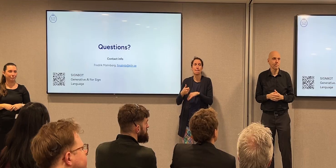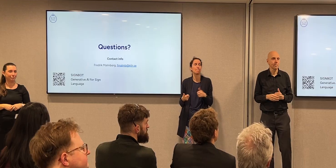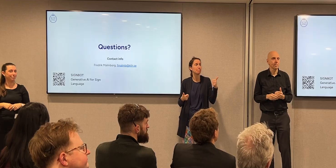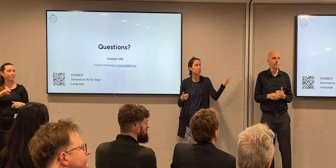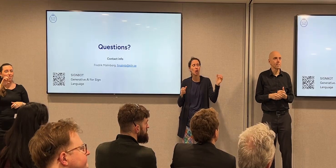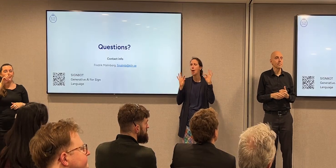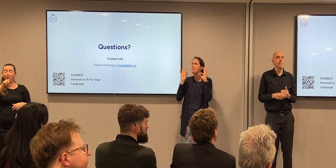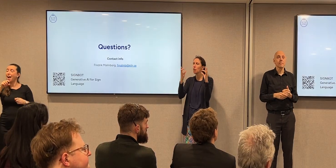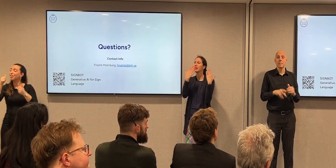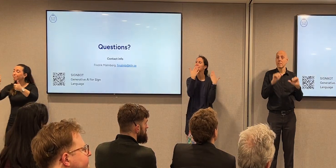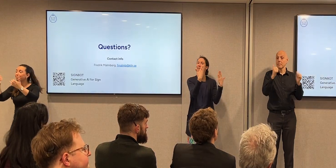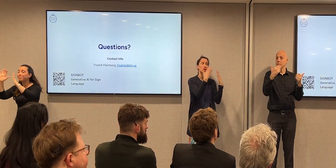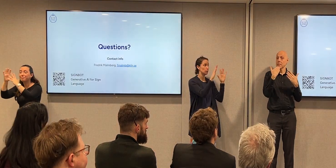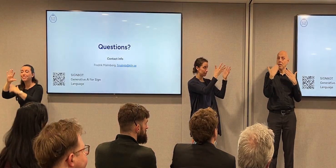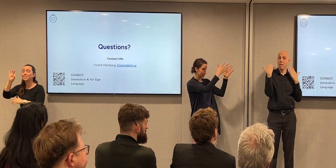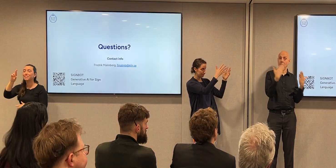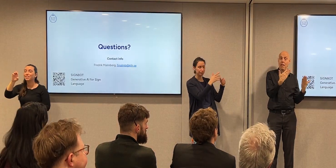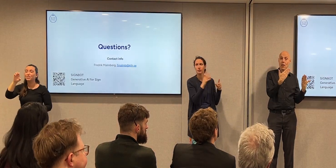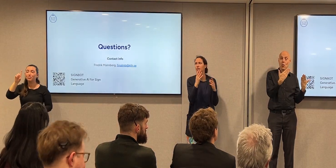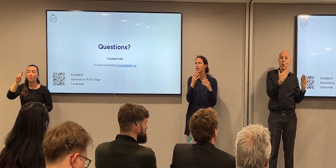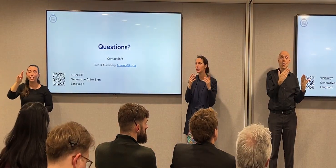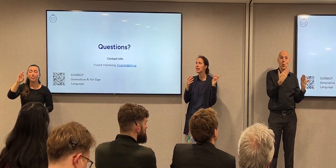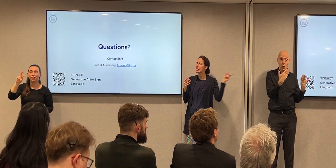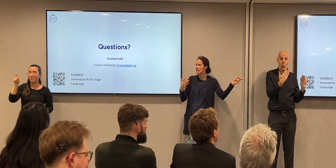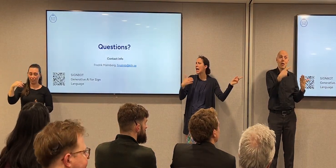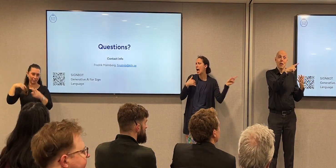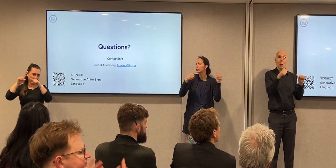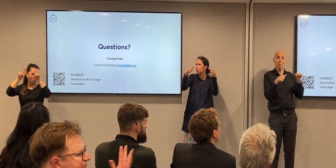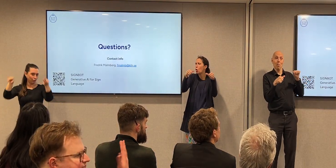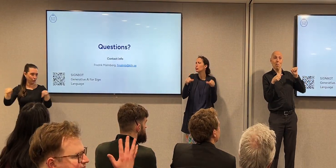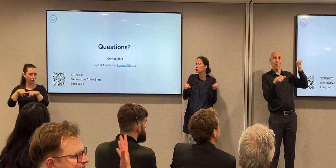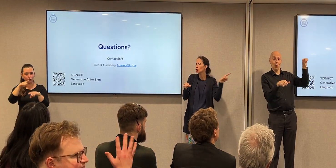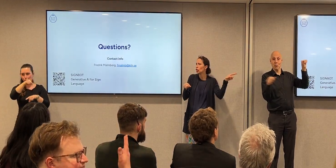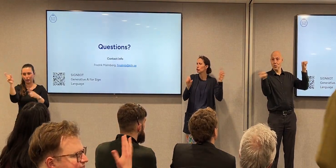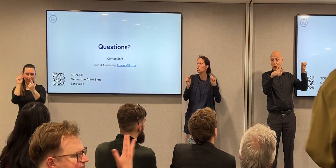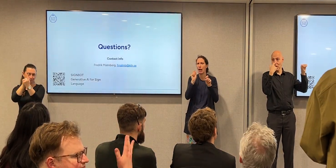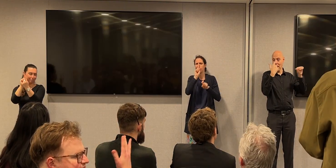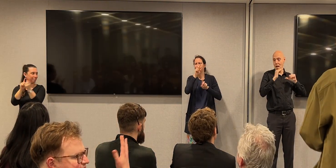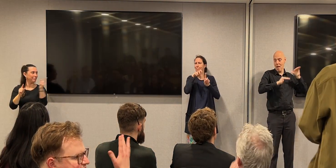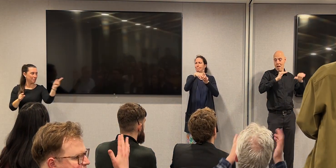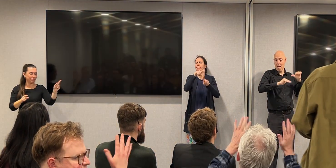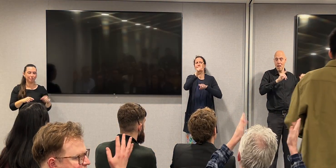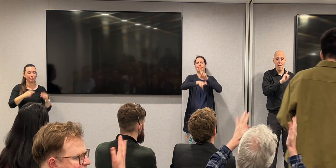let's thank Fredrik, and you have a poster, so Yeah. you can ask more questions.